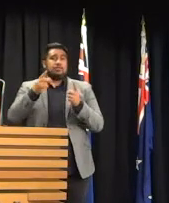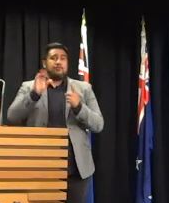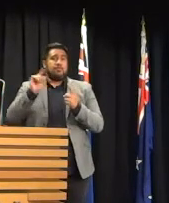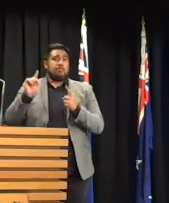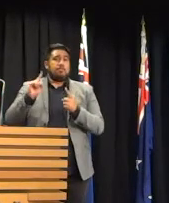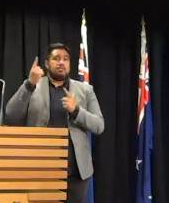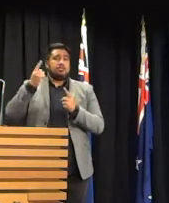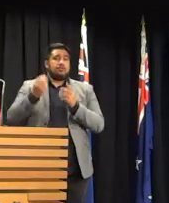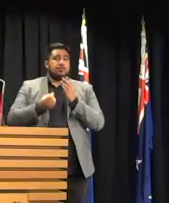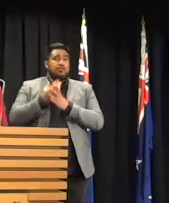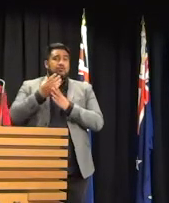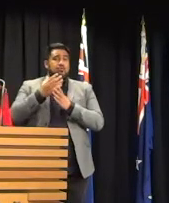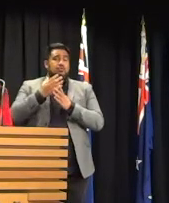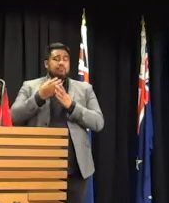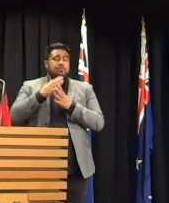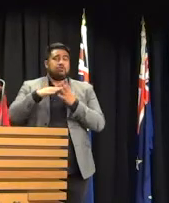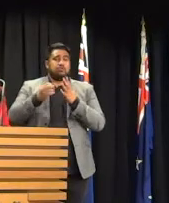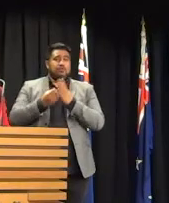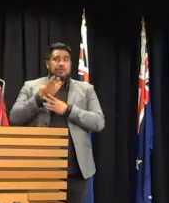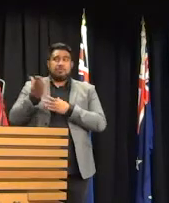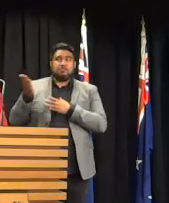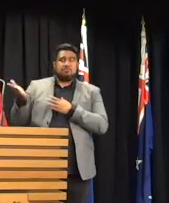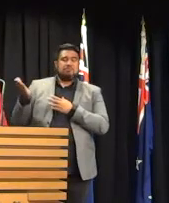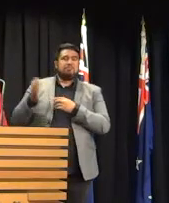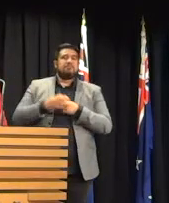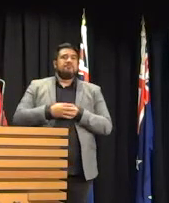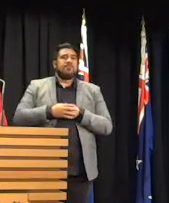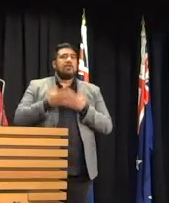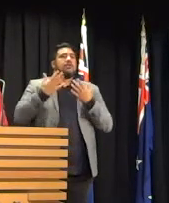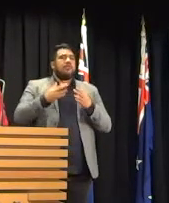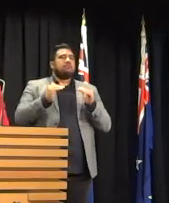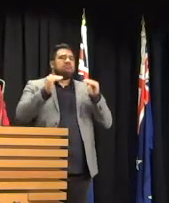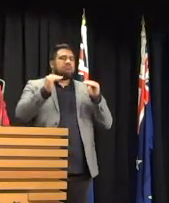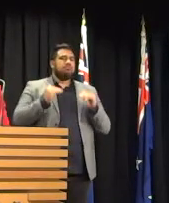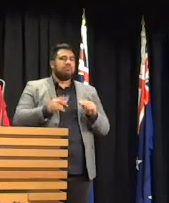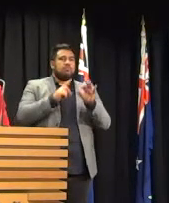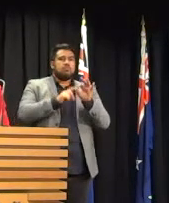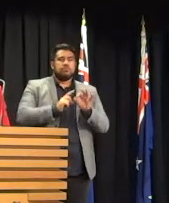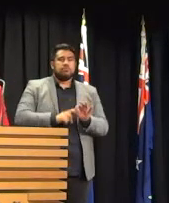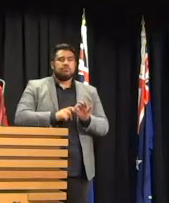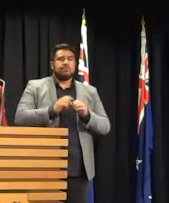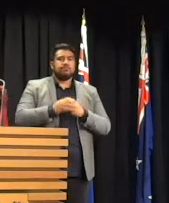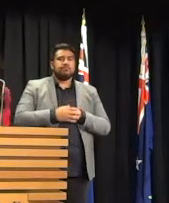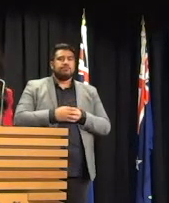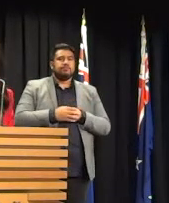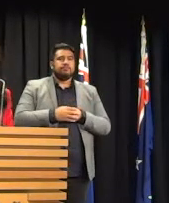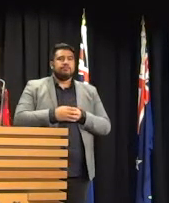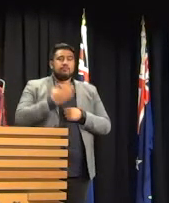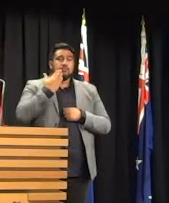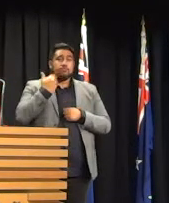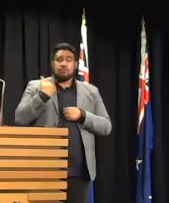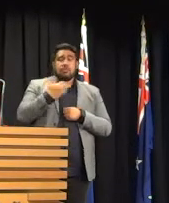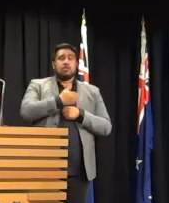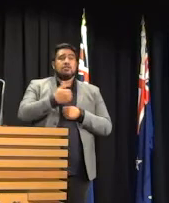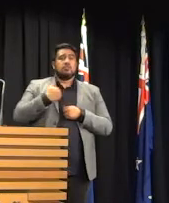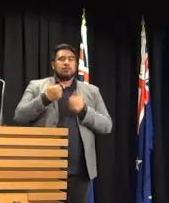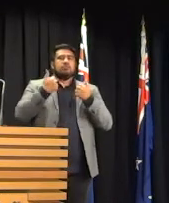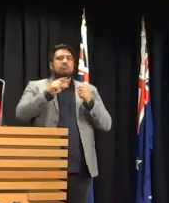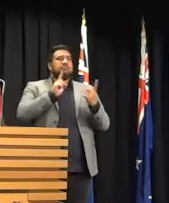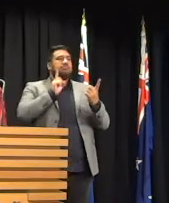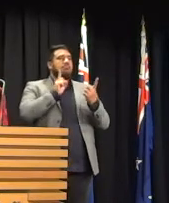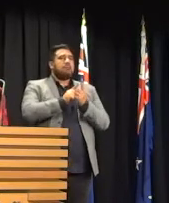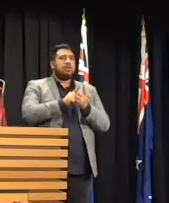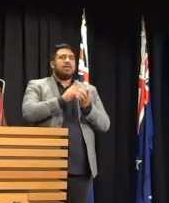two hats today, and then we'll move into questions. Look, this morning I did have the pleasure of meeting the former